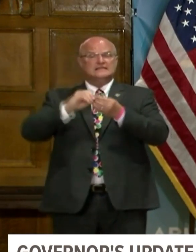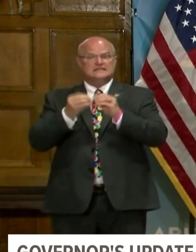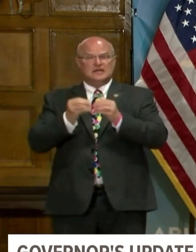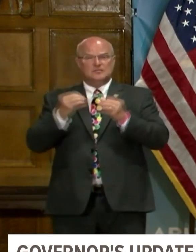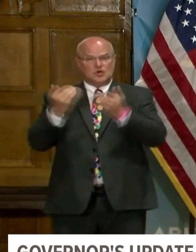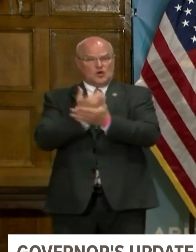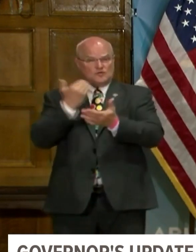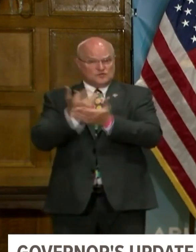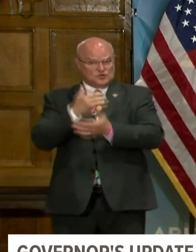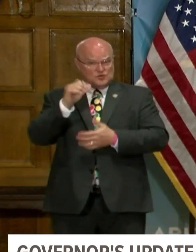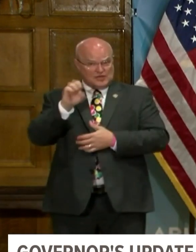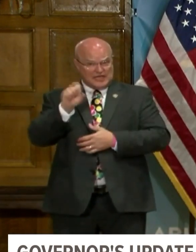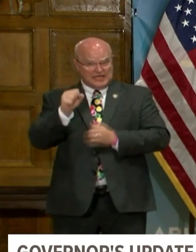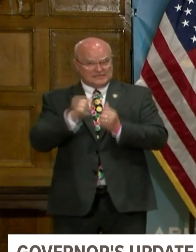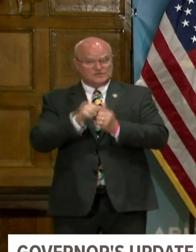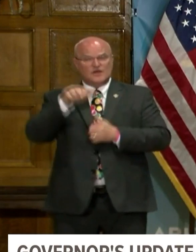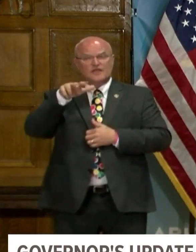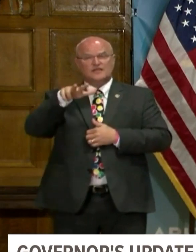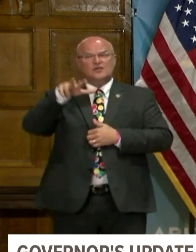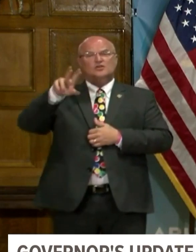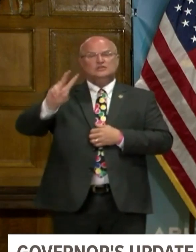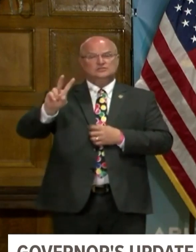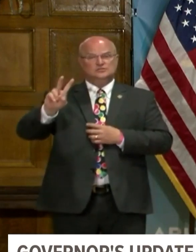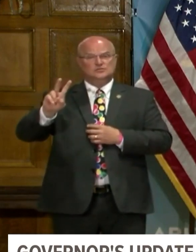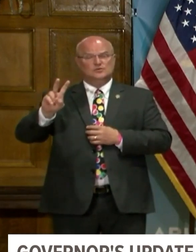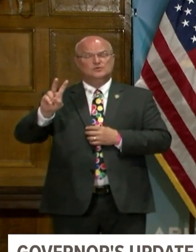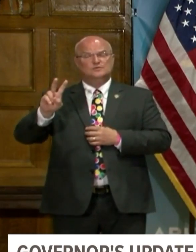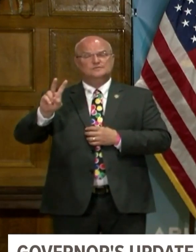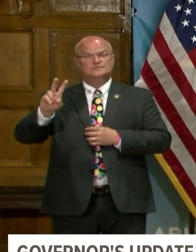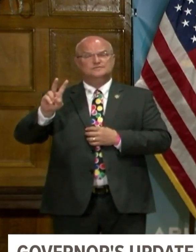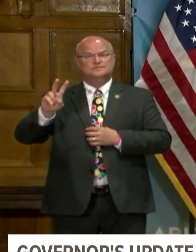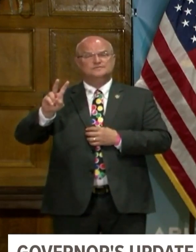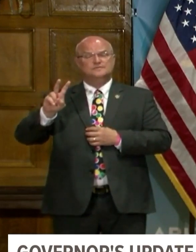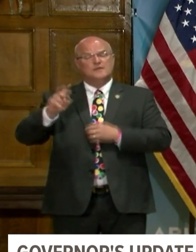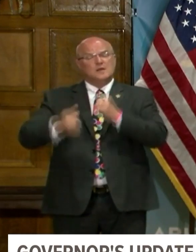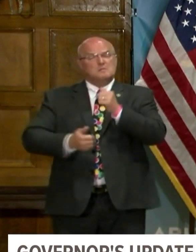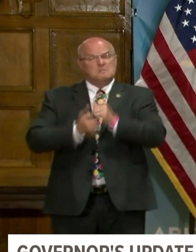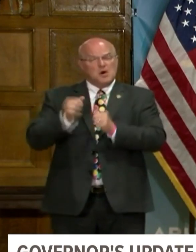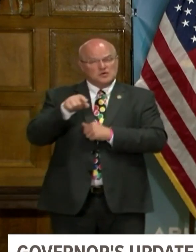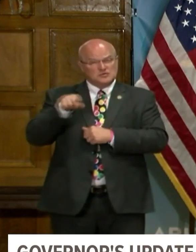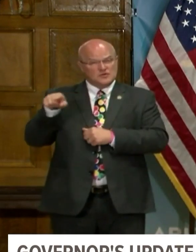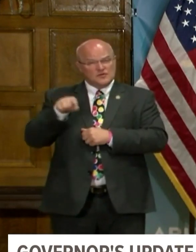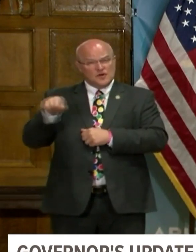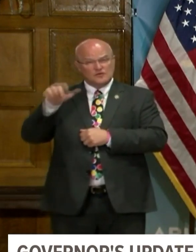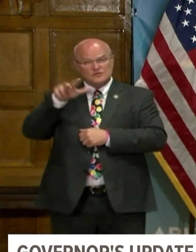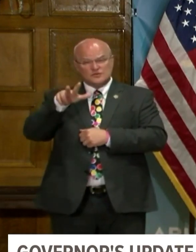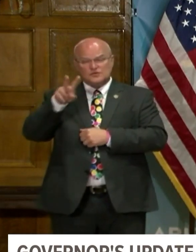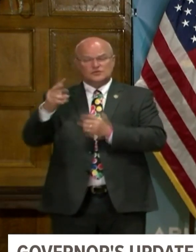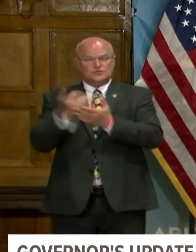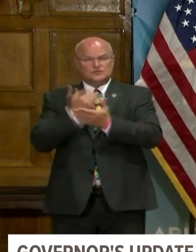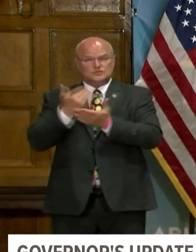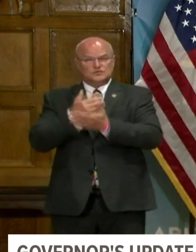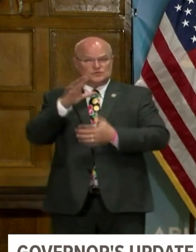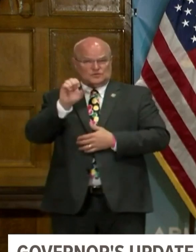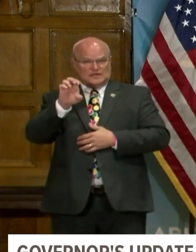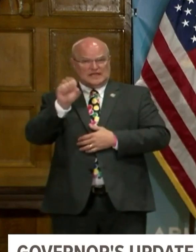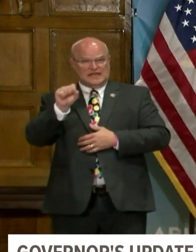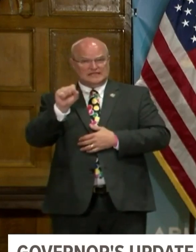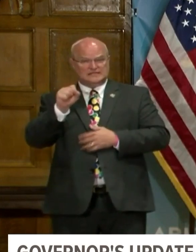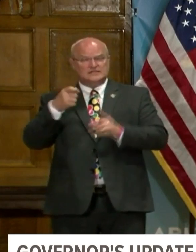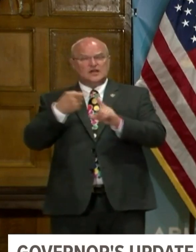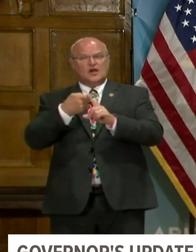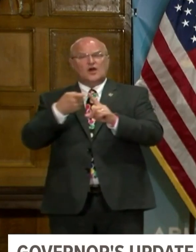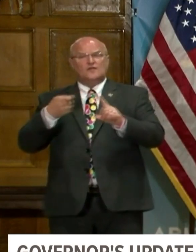of new cases with 32. And most of those 32 new cases